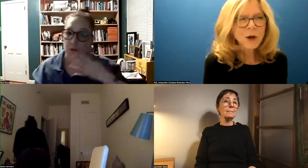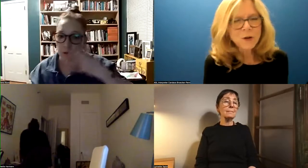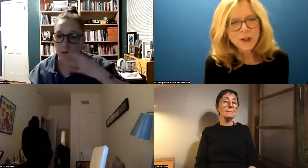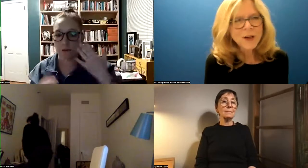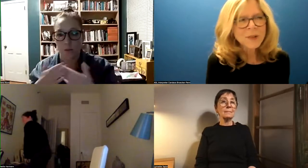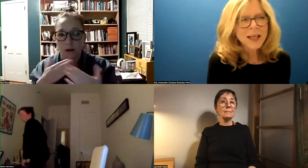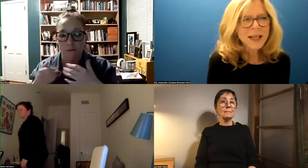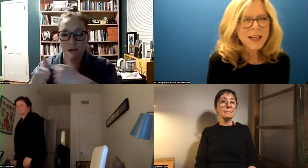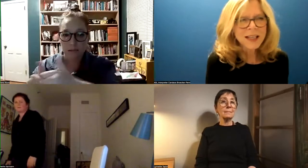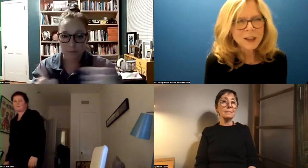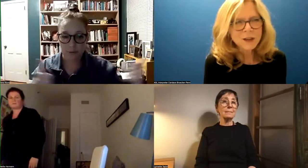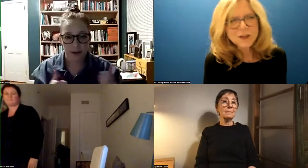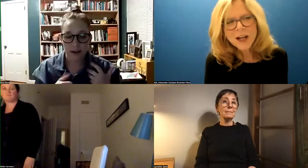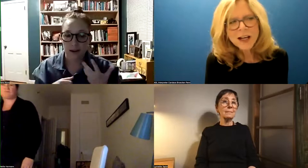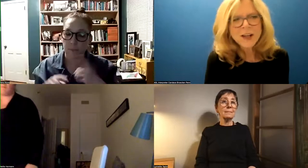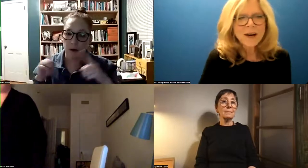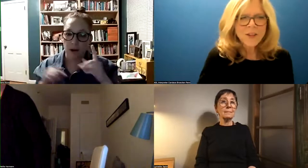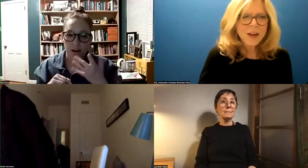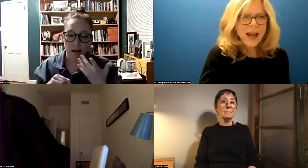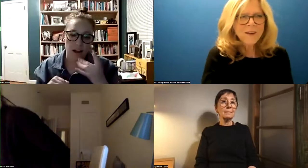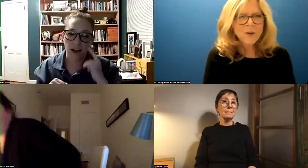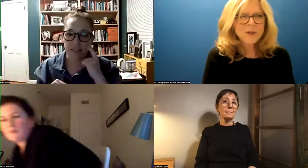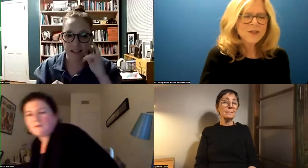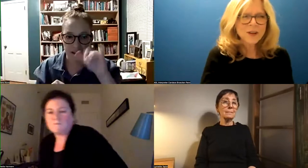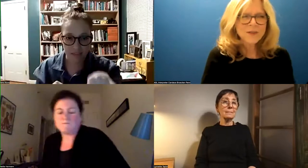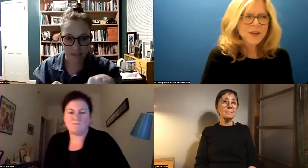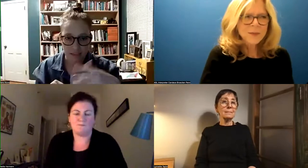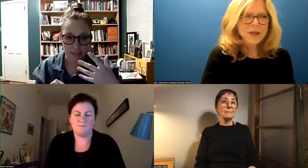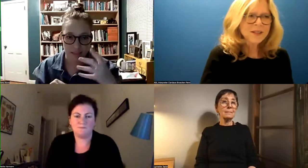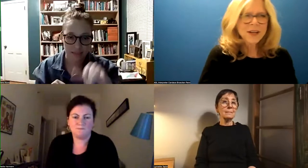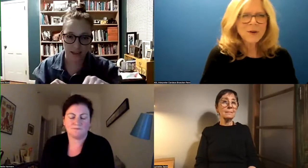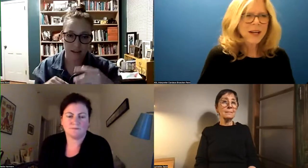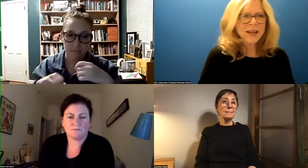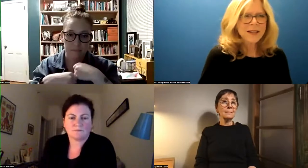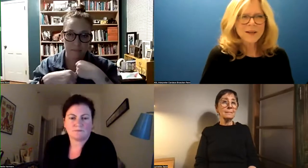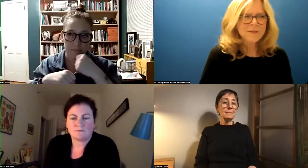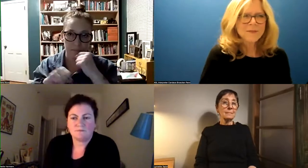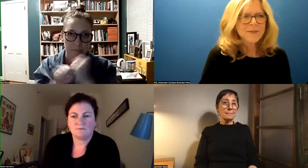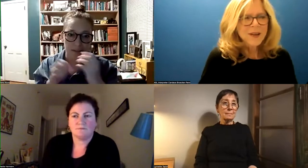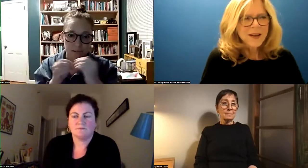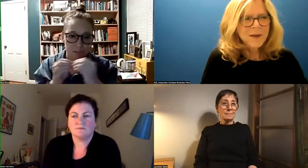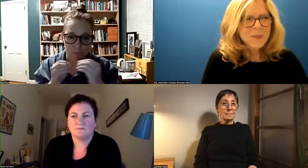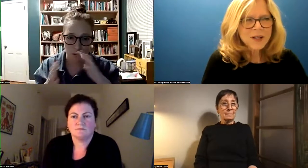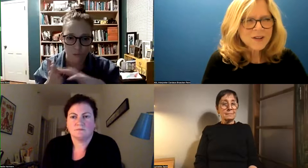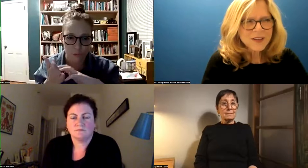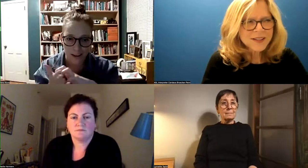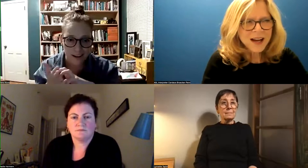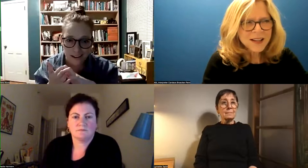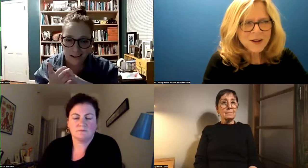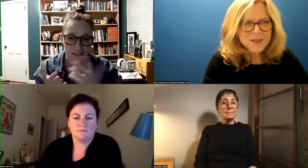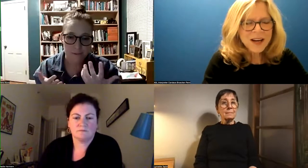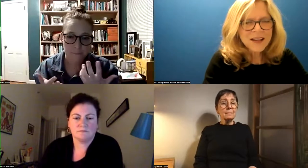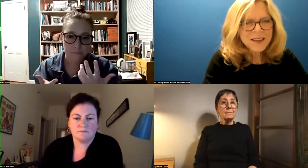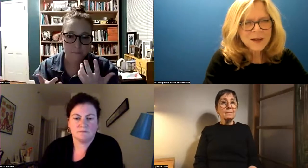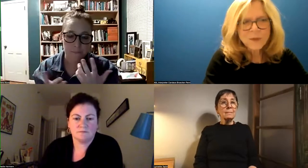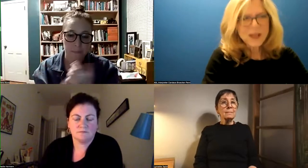and a cochlear implant and your sign or whatever, everyone's sort of being segregated and put into these